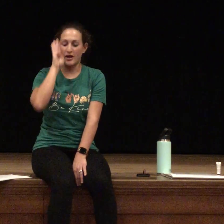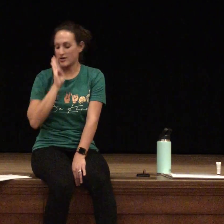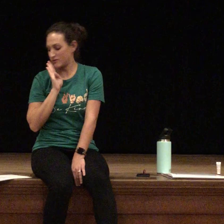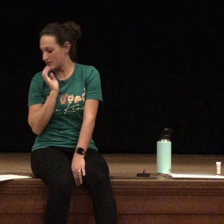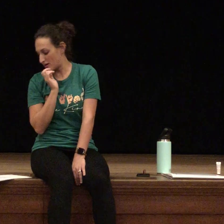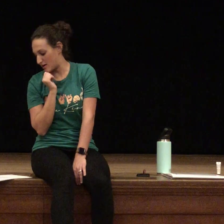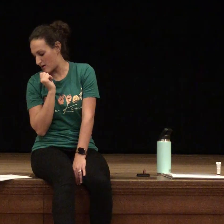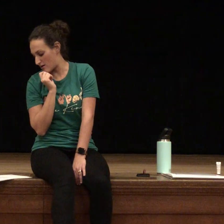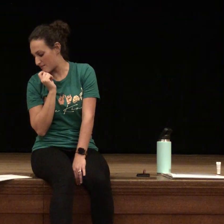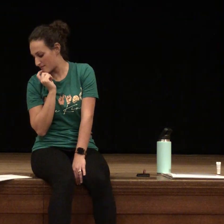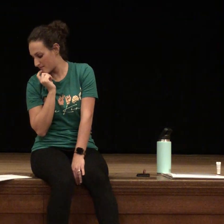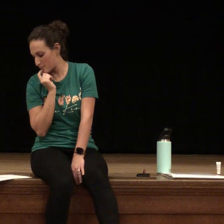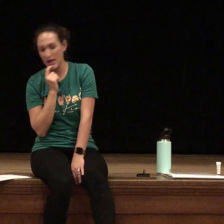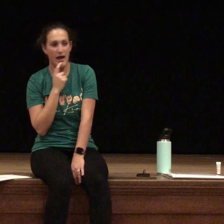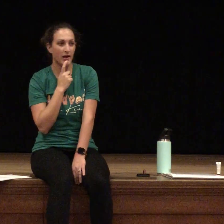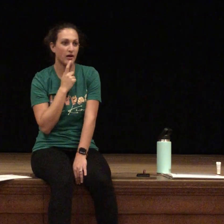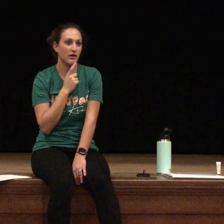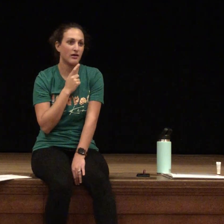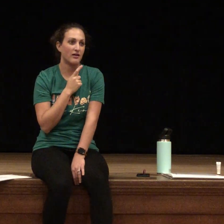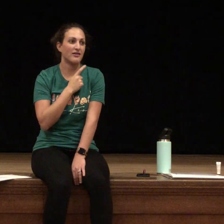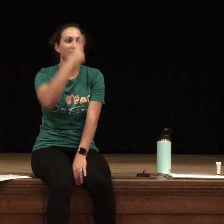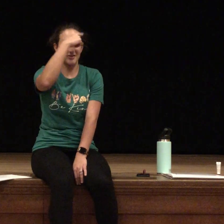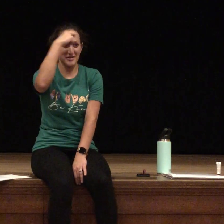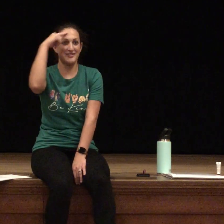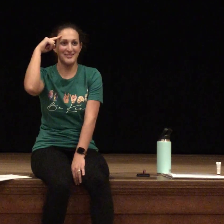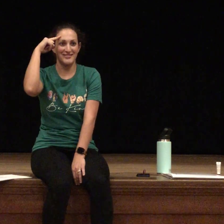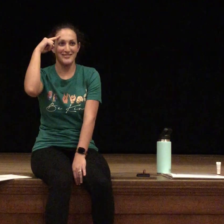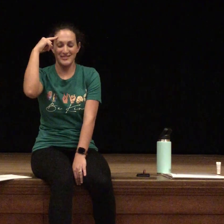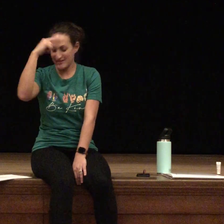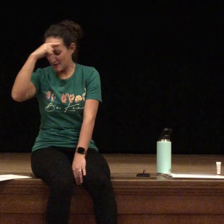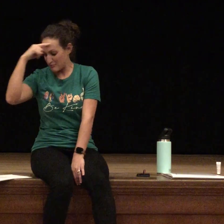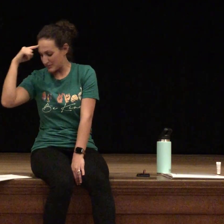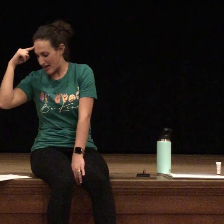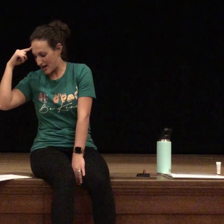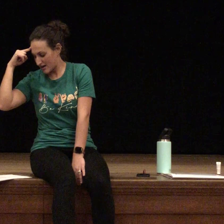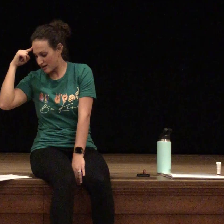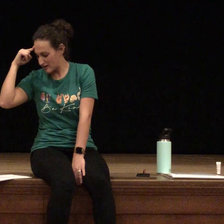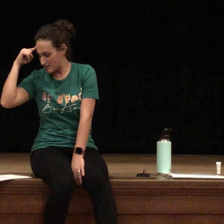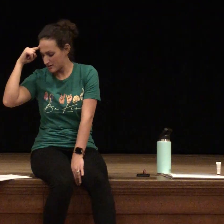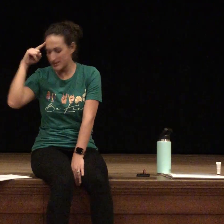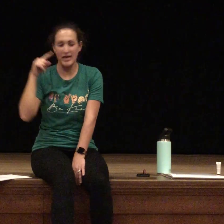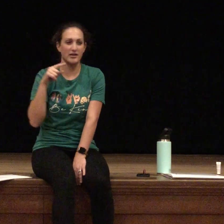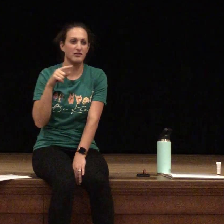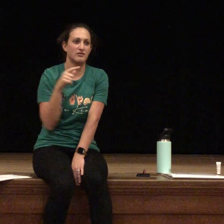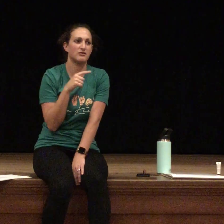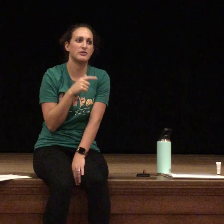Brown. Black. Good. Black. Tan. Do we do